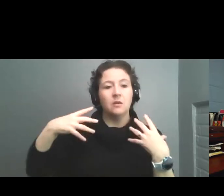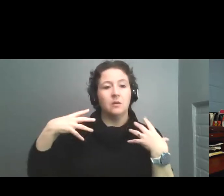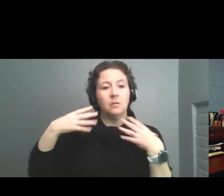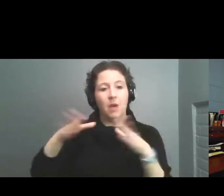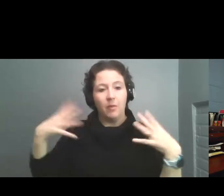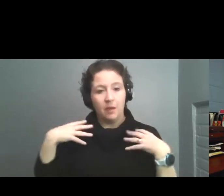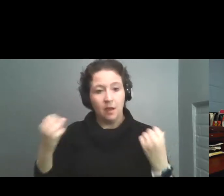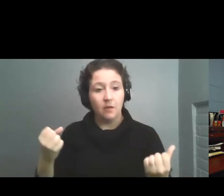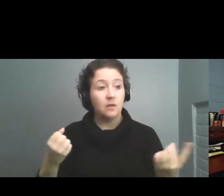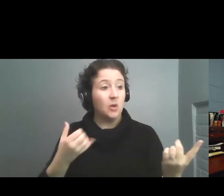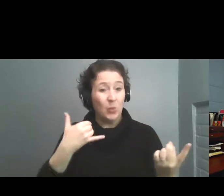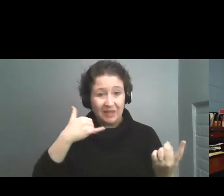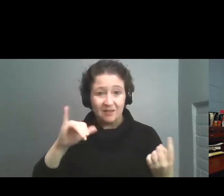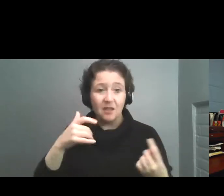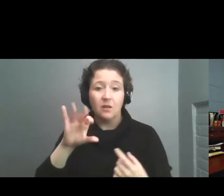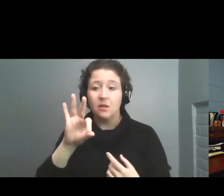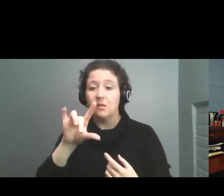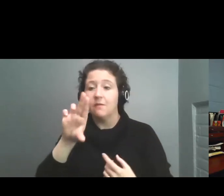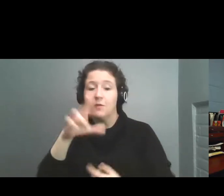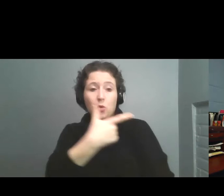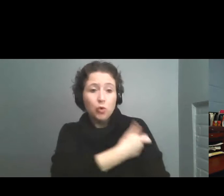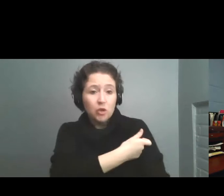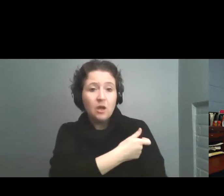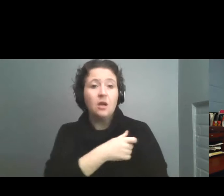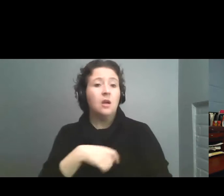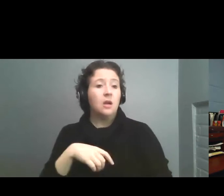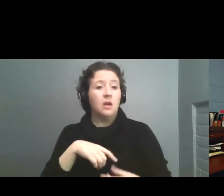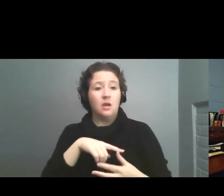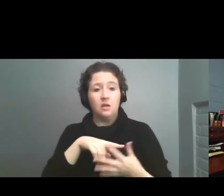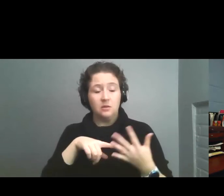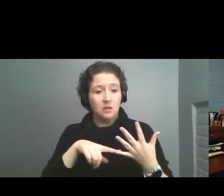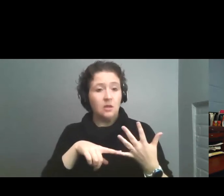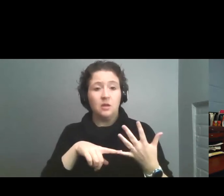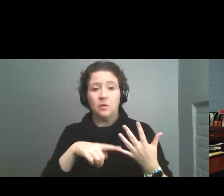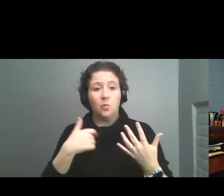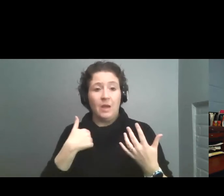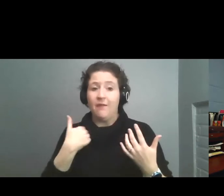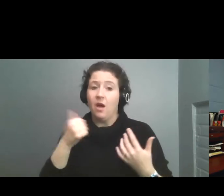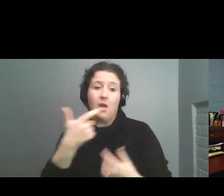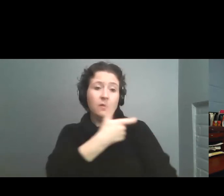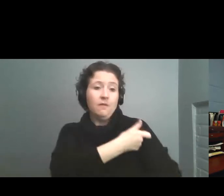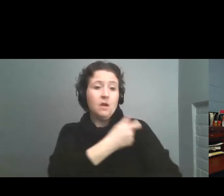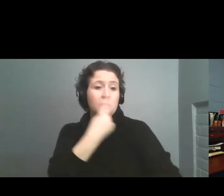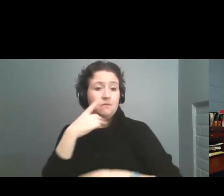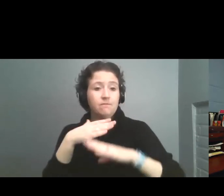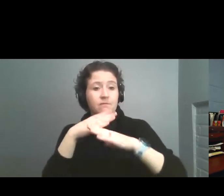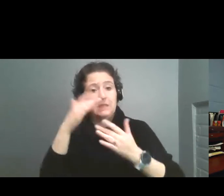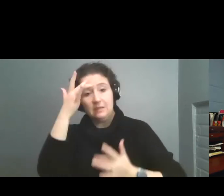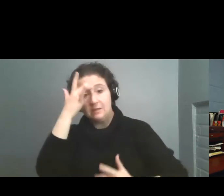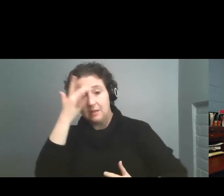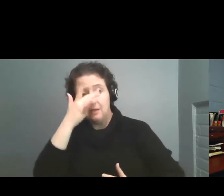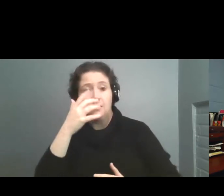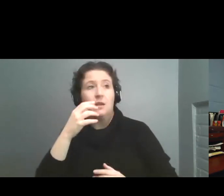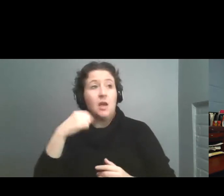at clinics all over the county and by appointment. And we administer other vaccines to prevent disease and investigate